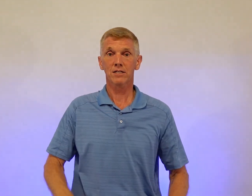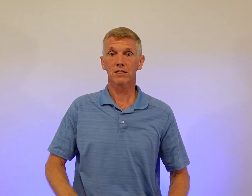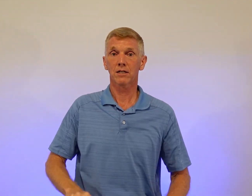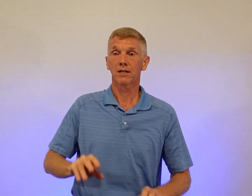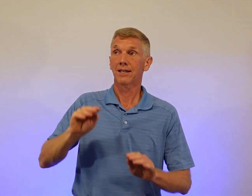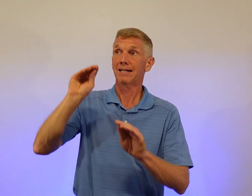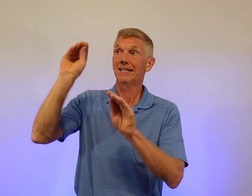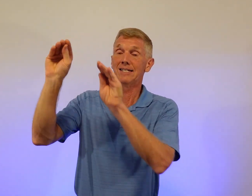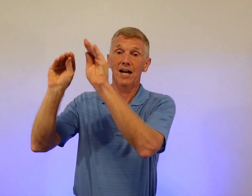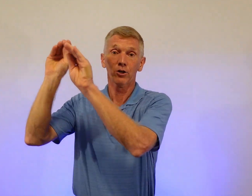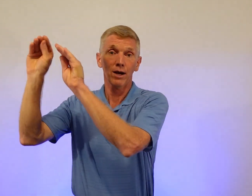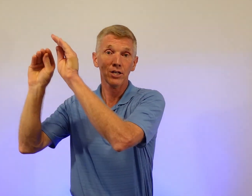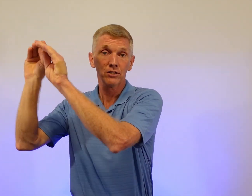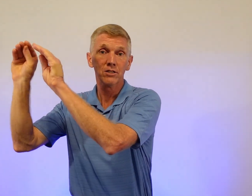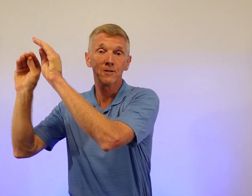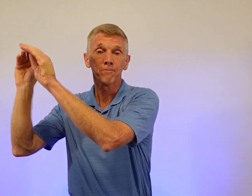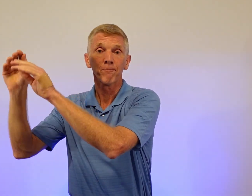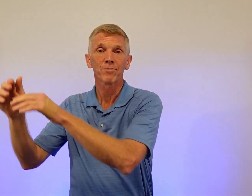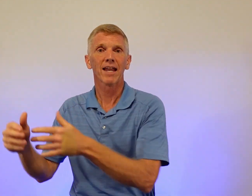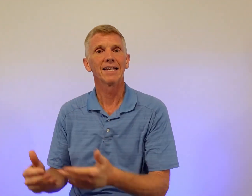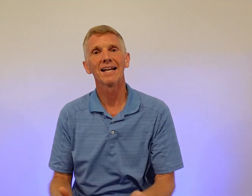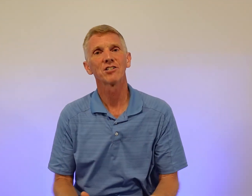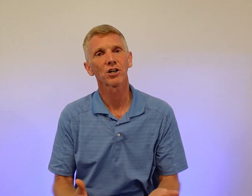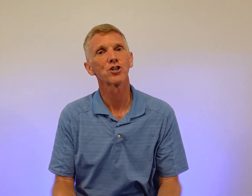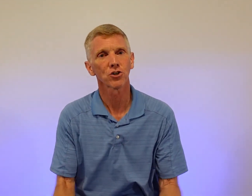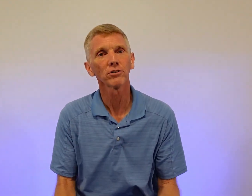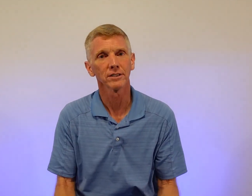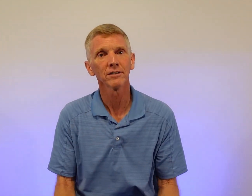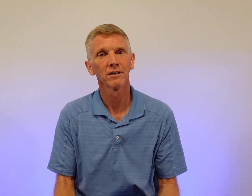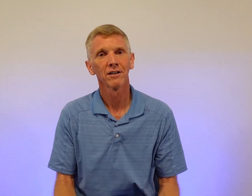dress, decorations. And again, as a consultant,